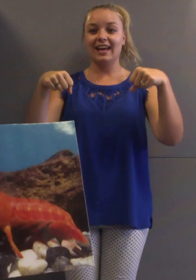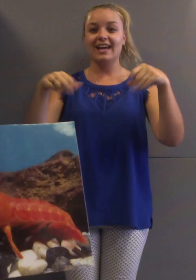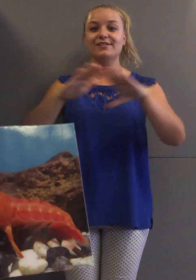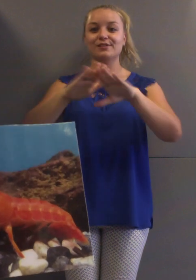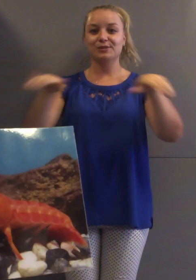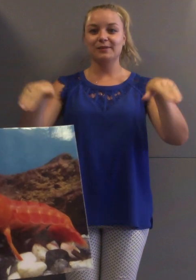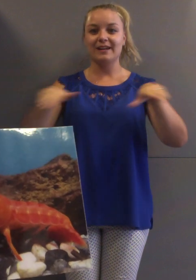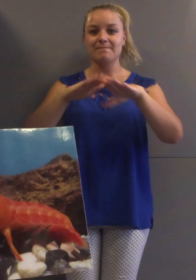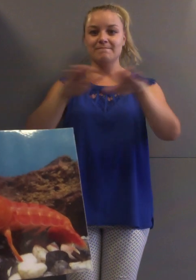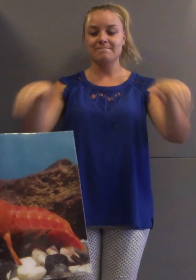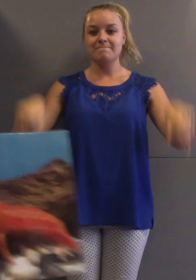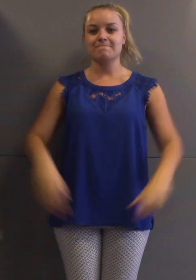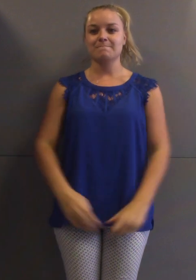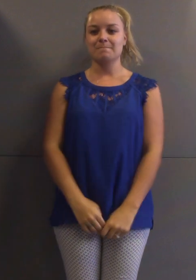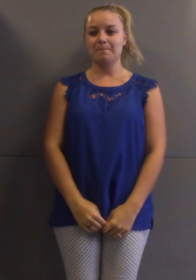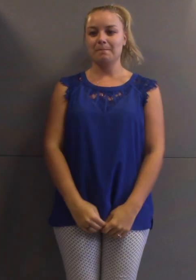can swim.